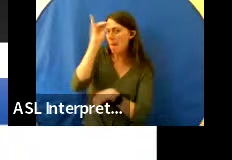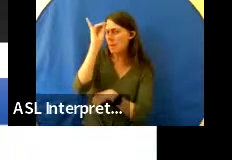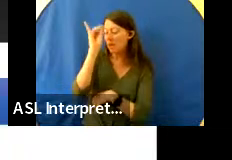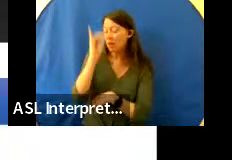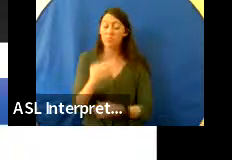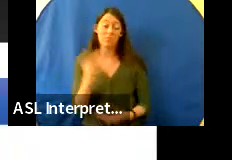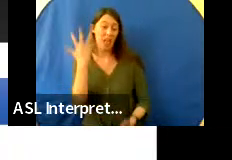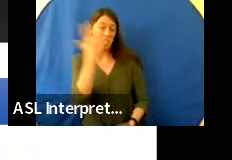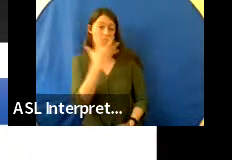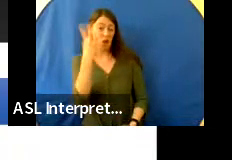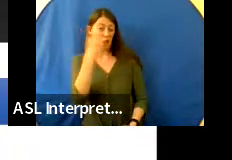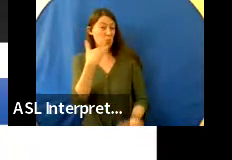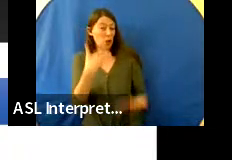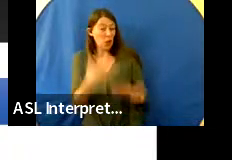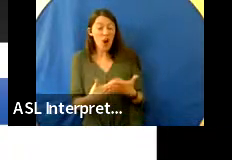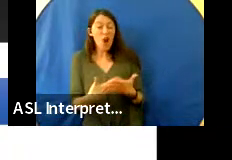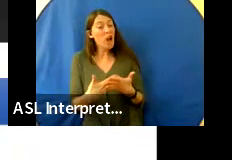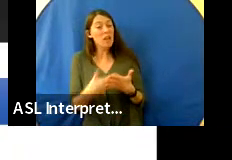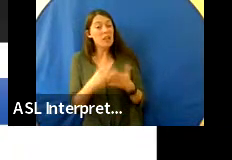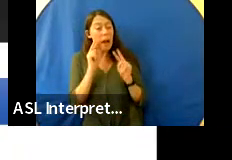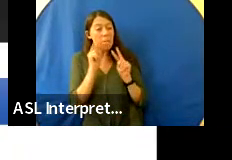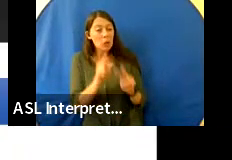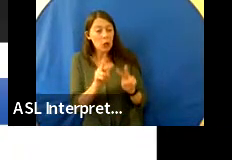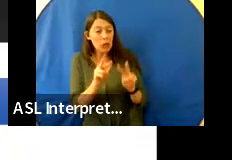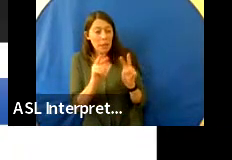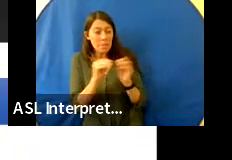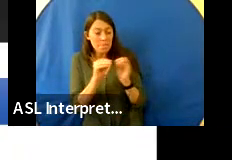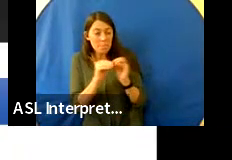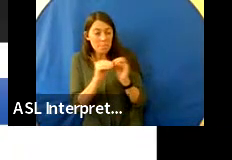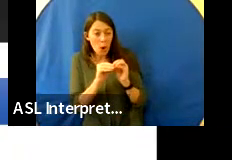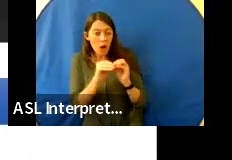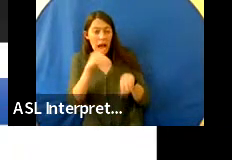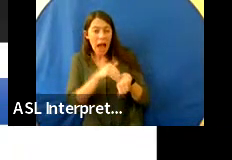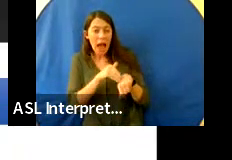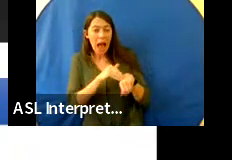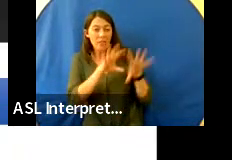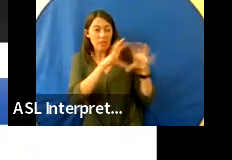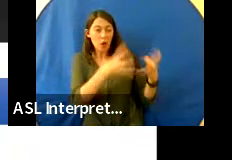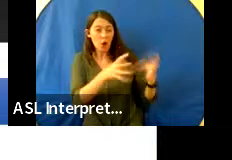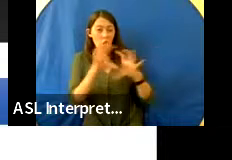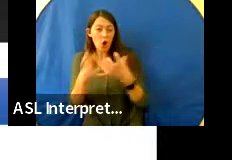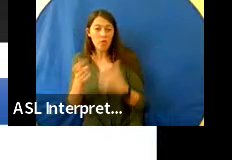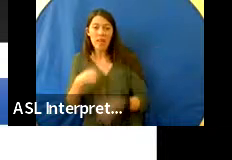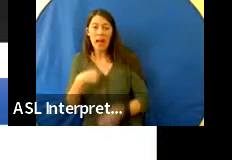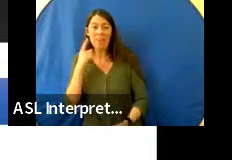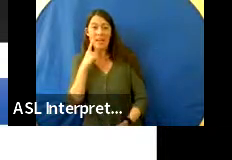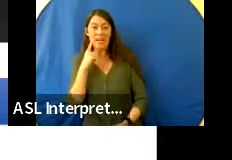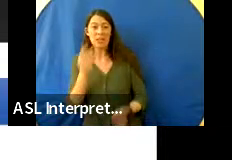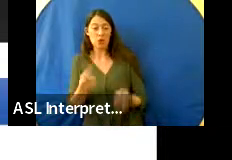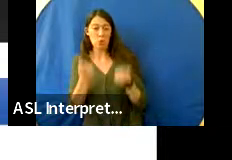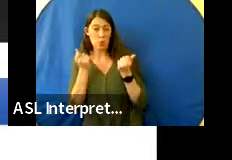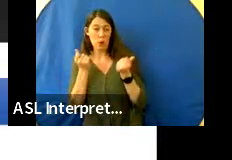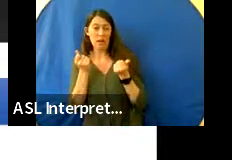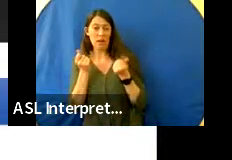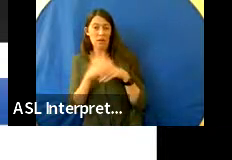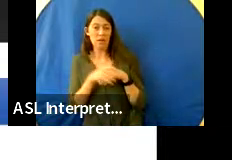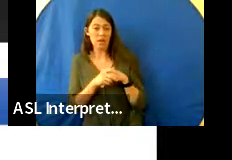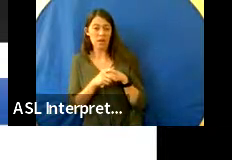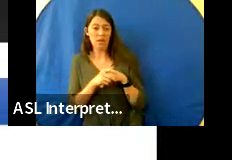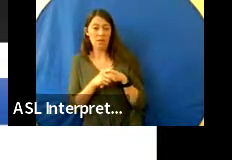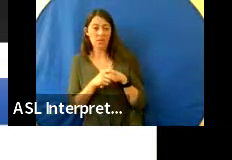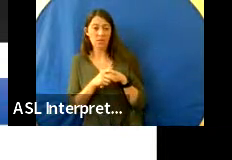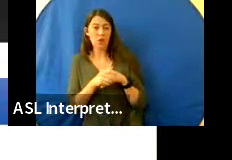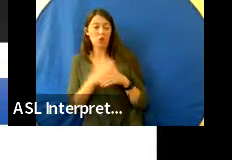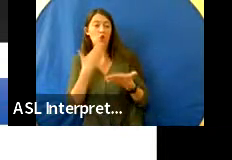I think it does get a point across quickly. I guess the how do we know we're